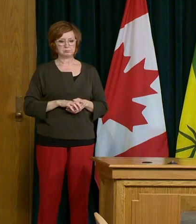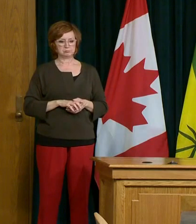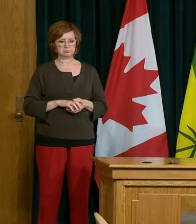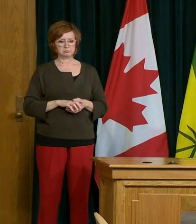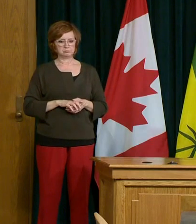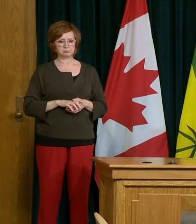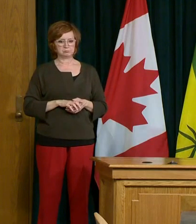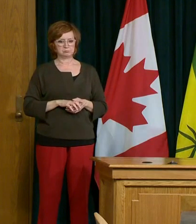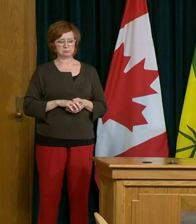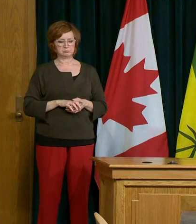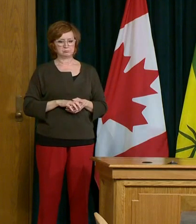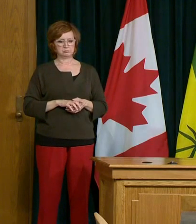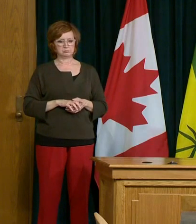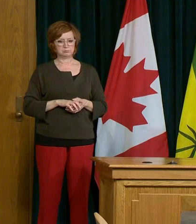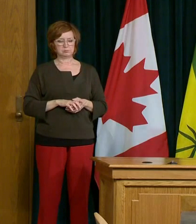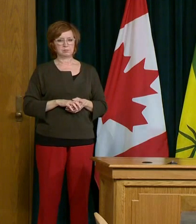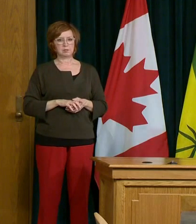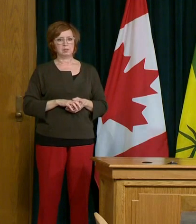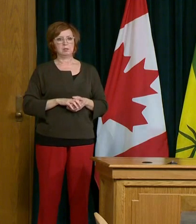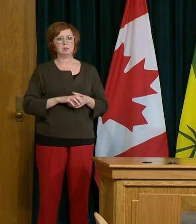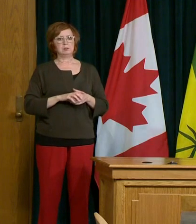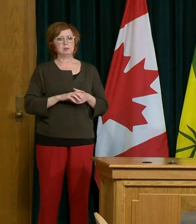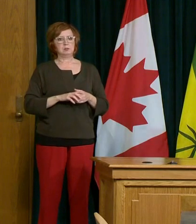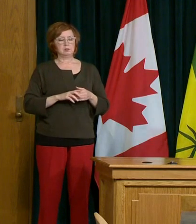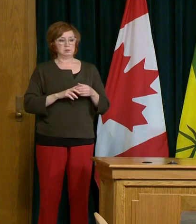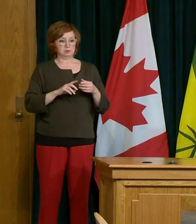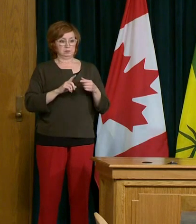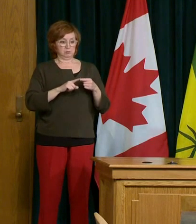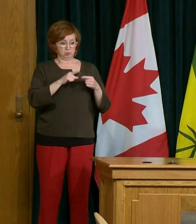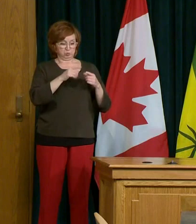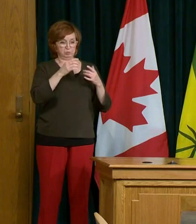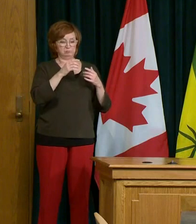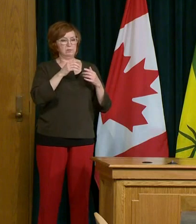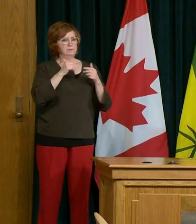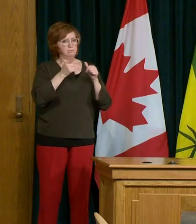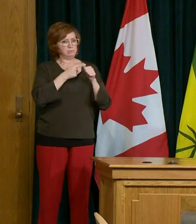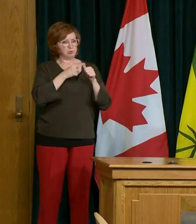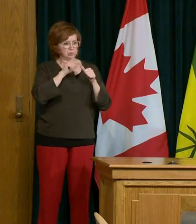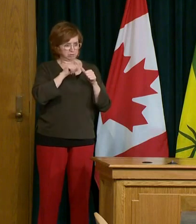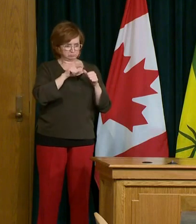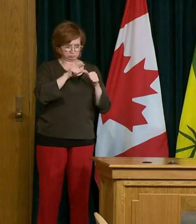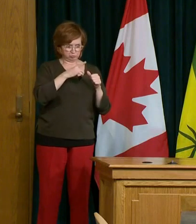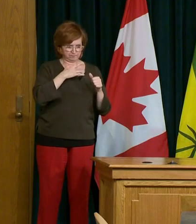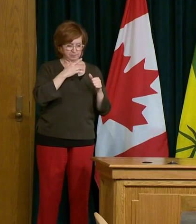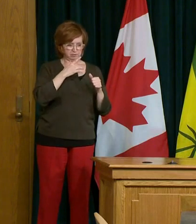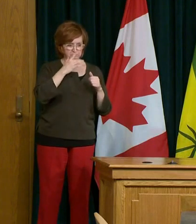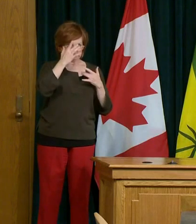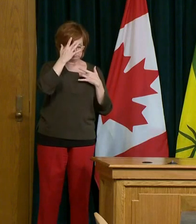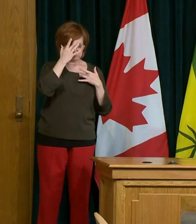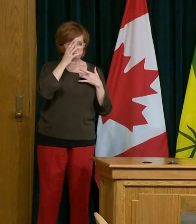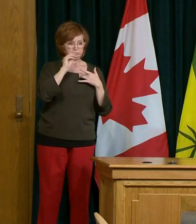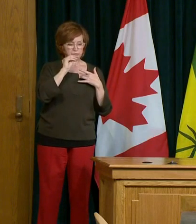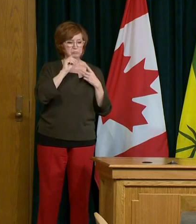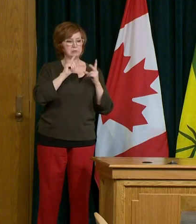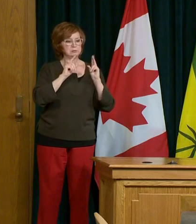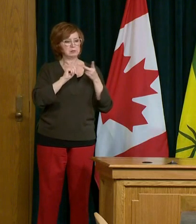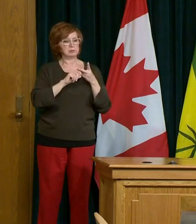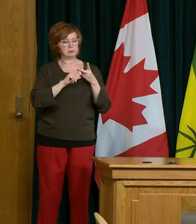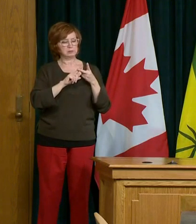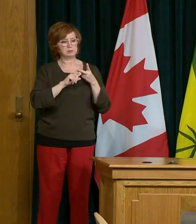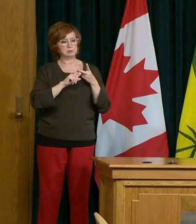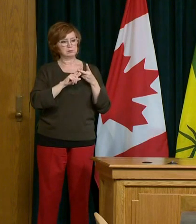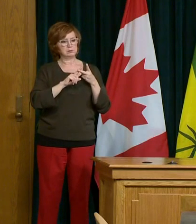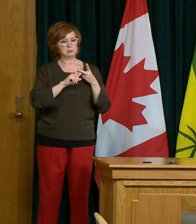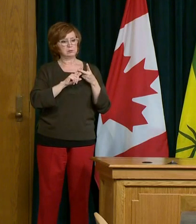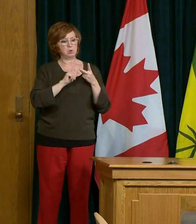their locations, where they actually are. And I'll have a comment after, but I think that's more direct to what the question is. I don't know,